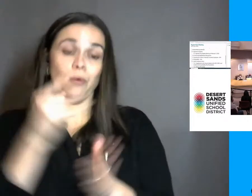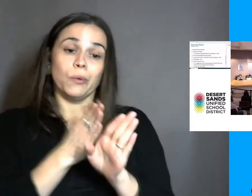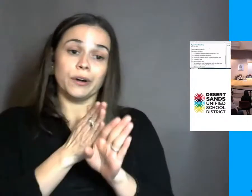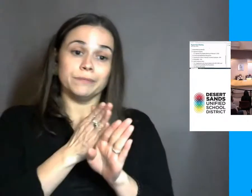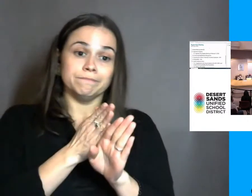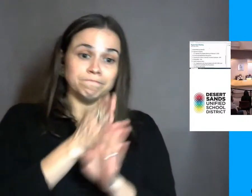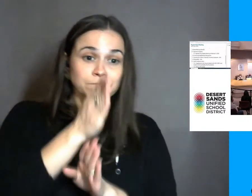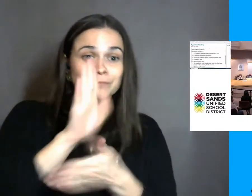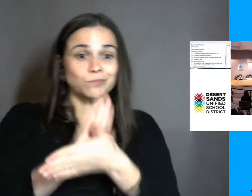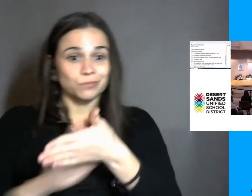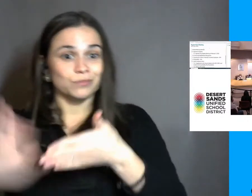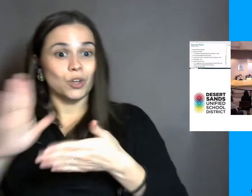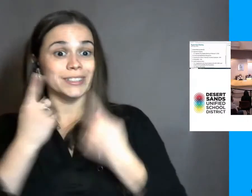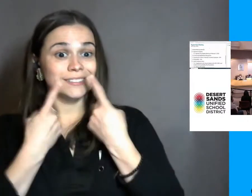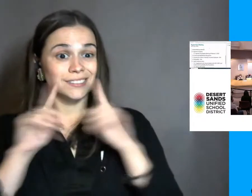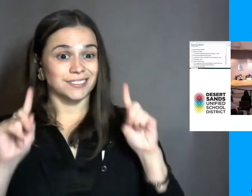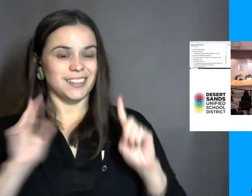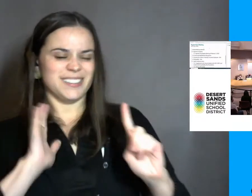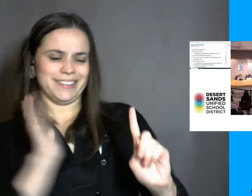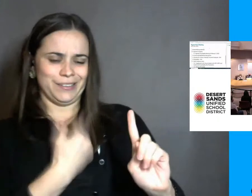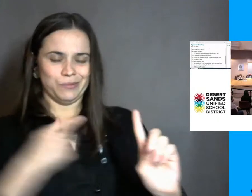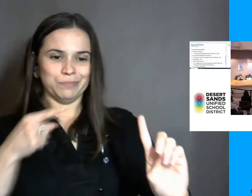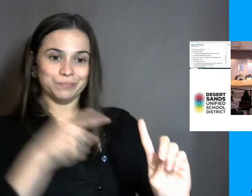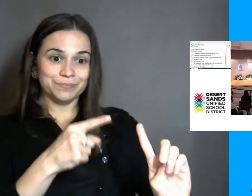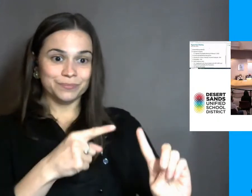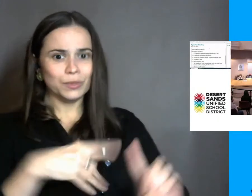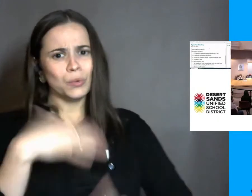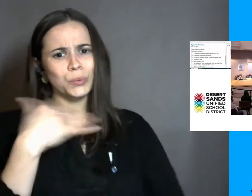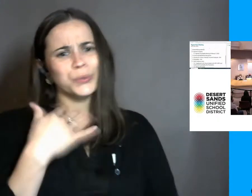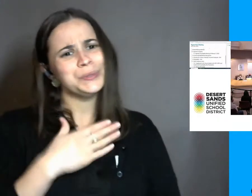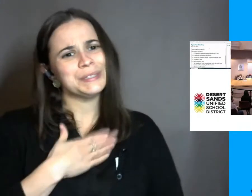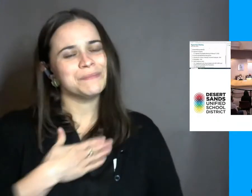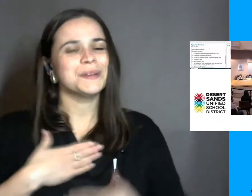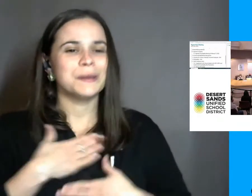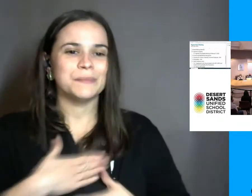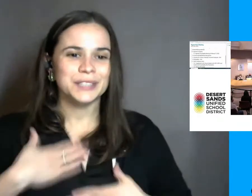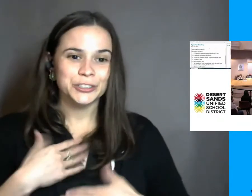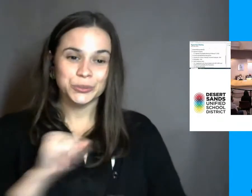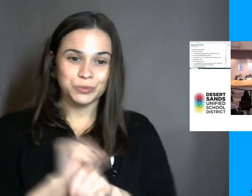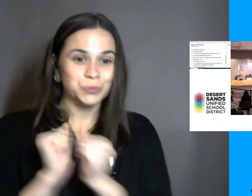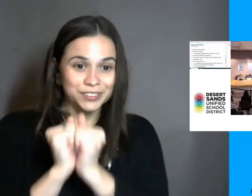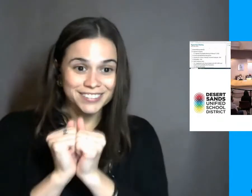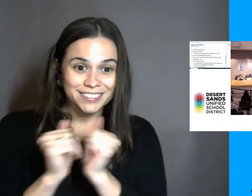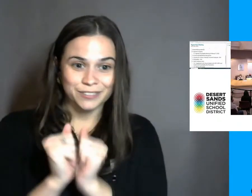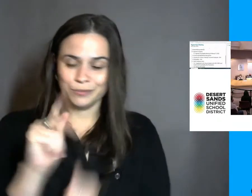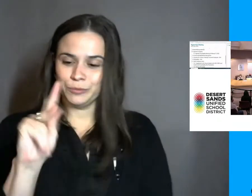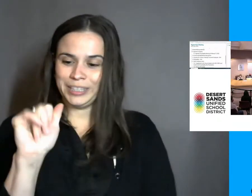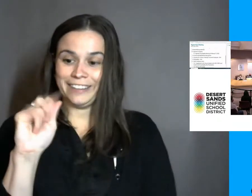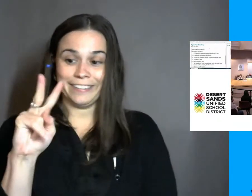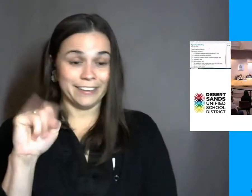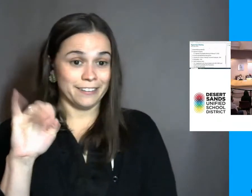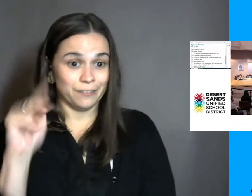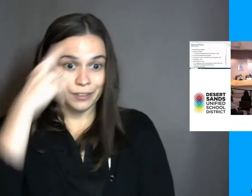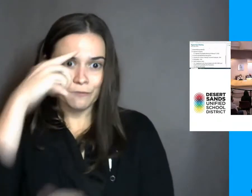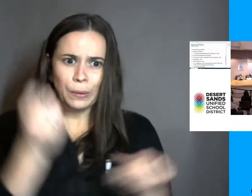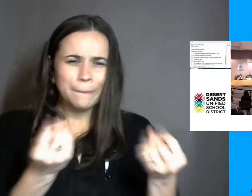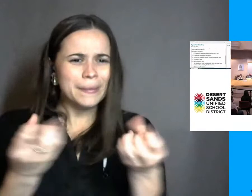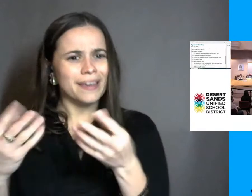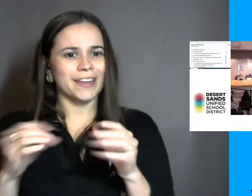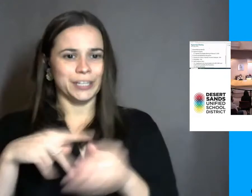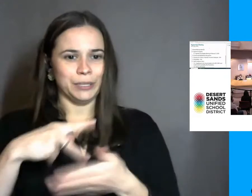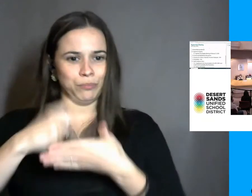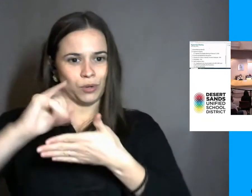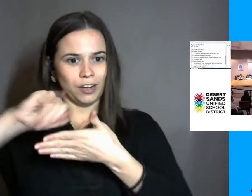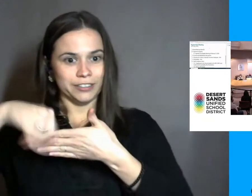our mission." And it's my great pleasure to work with Kevin on a number of projects as we consider